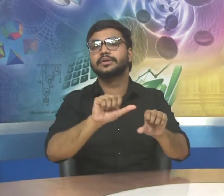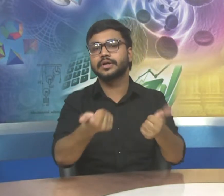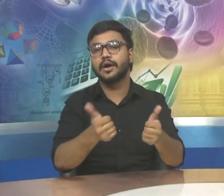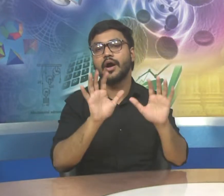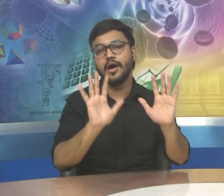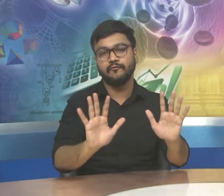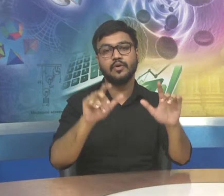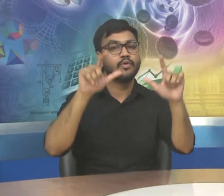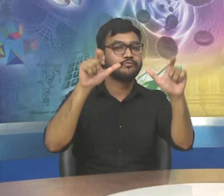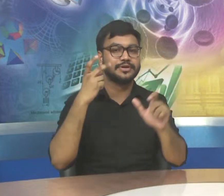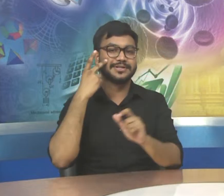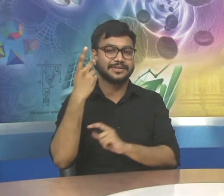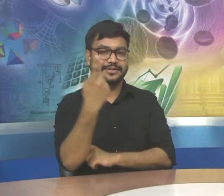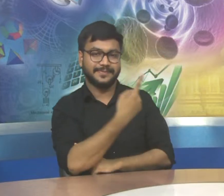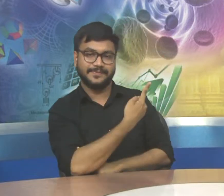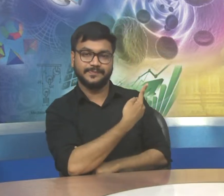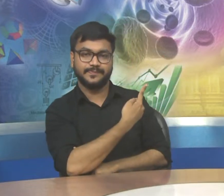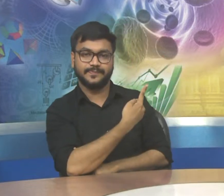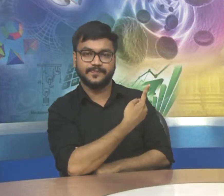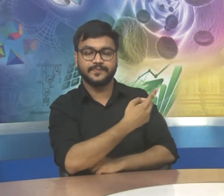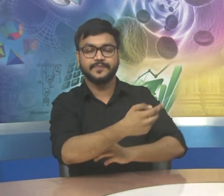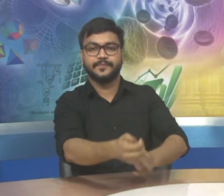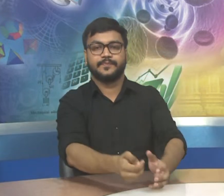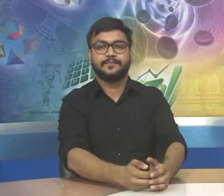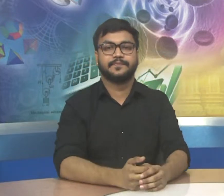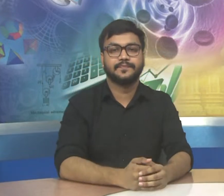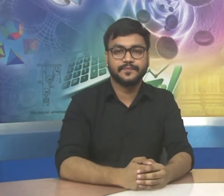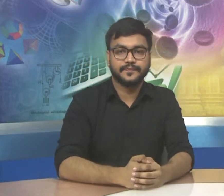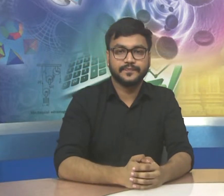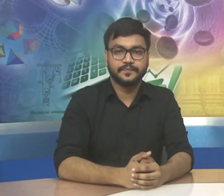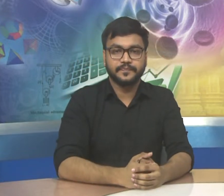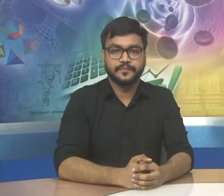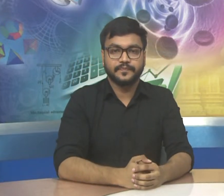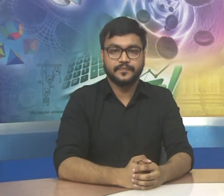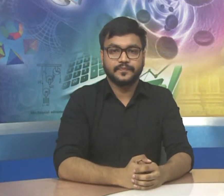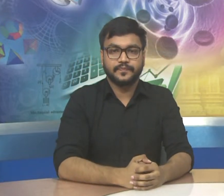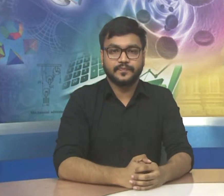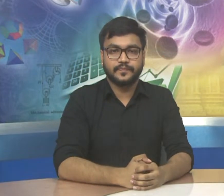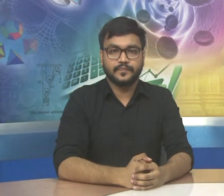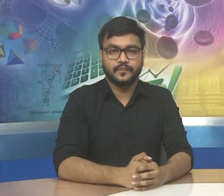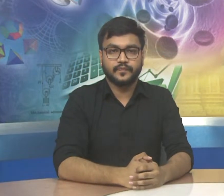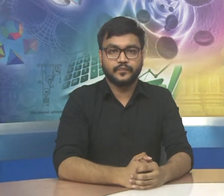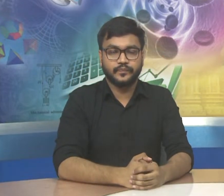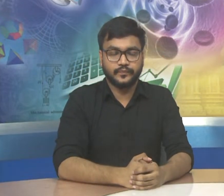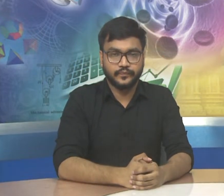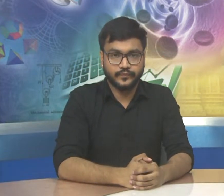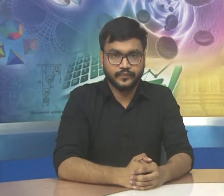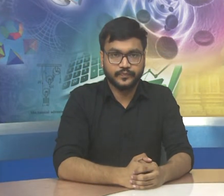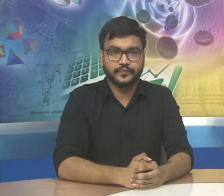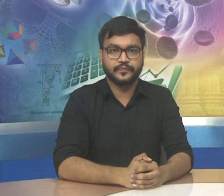the distance the box moved combined through we get the work.